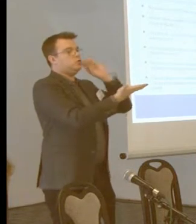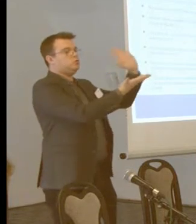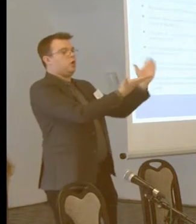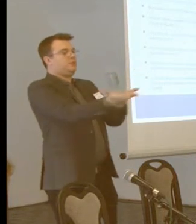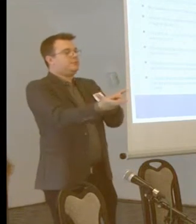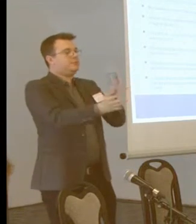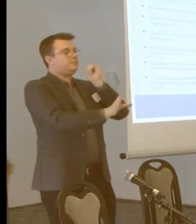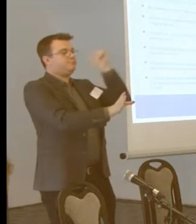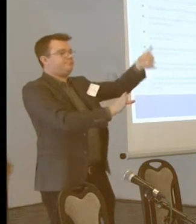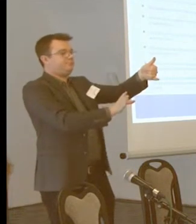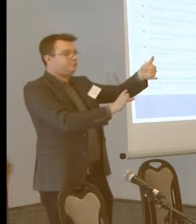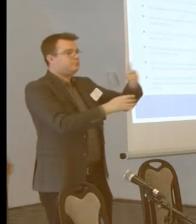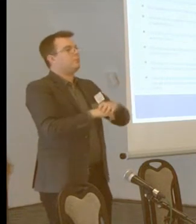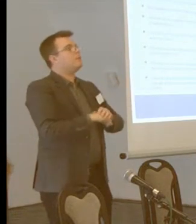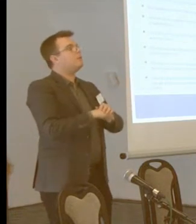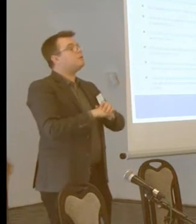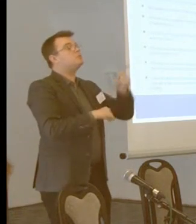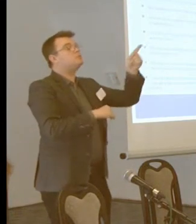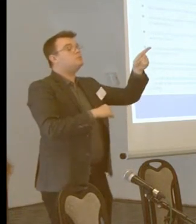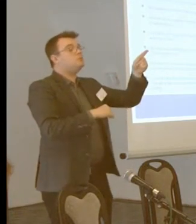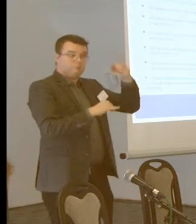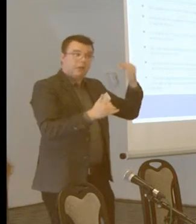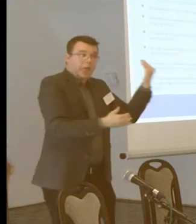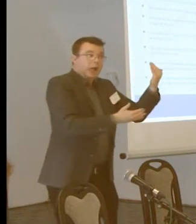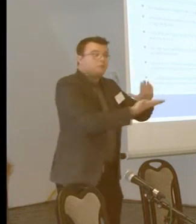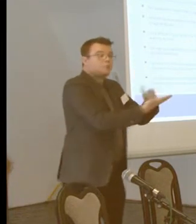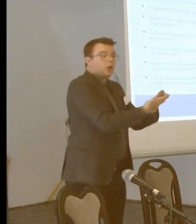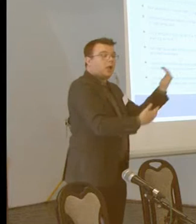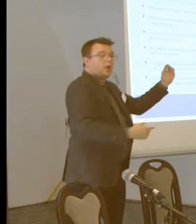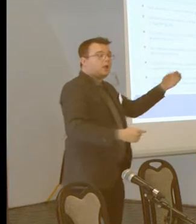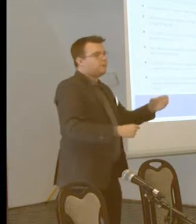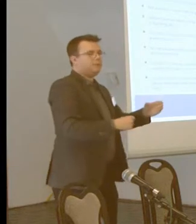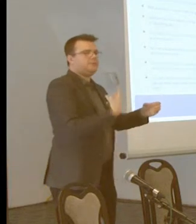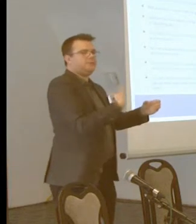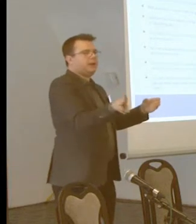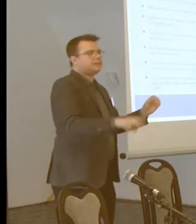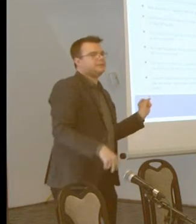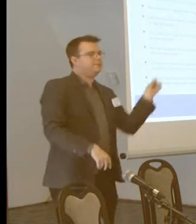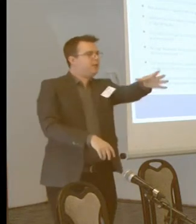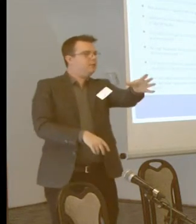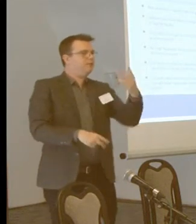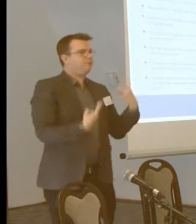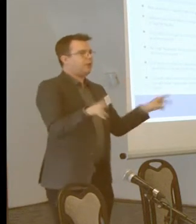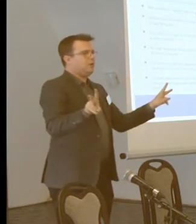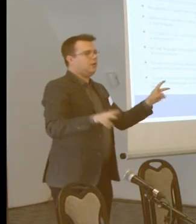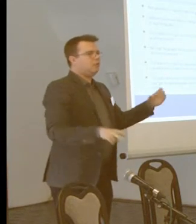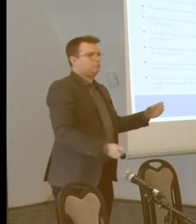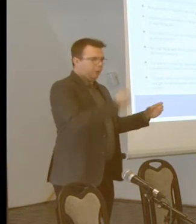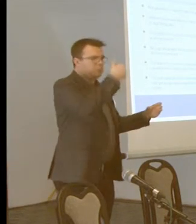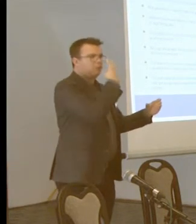called for an interpreter and an interpreter's office. And they had an interpreter, but they wouldn't send an